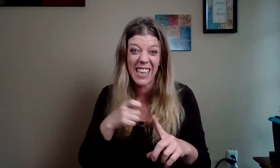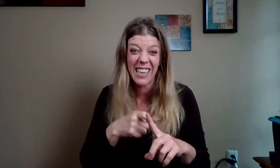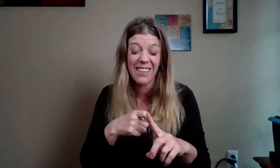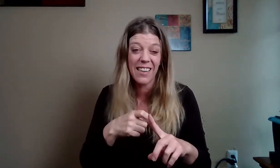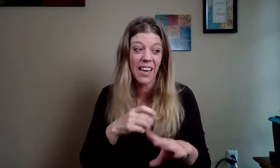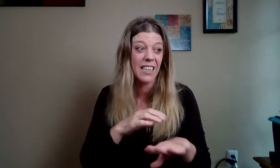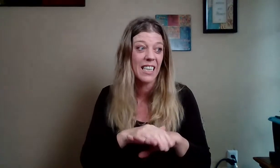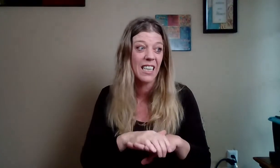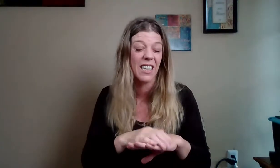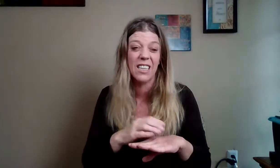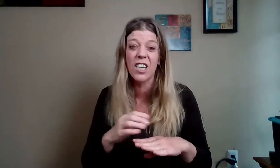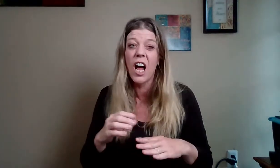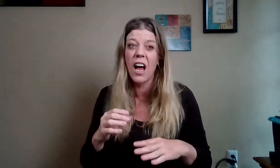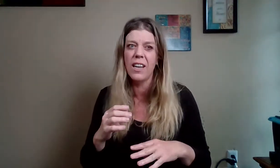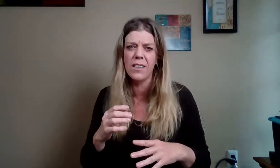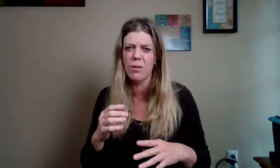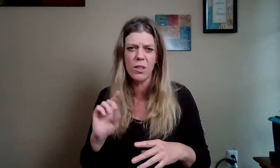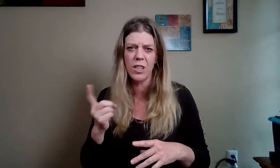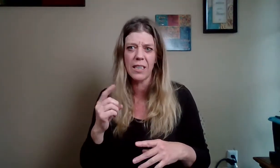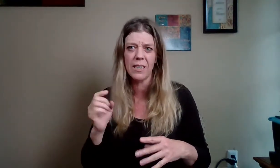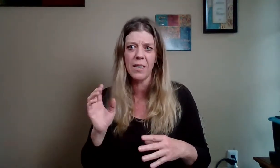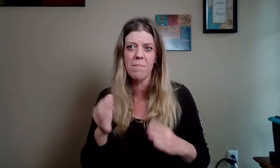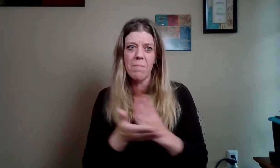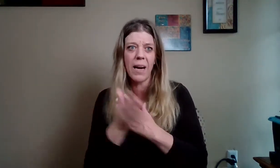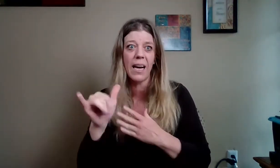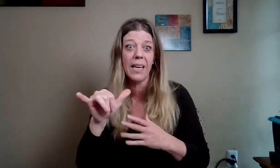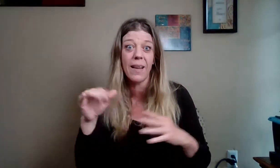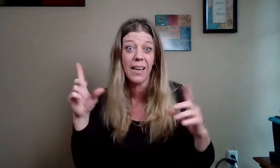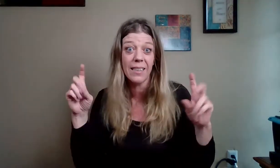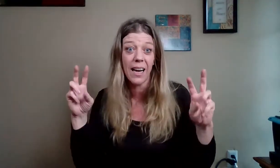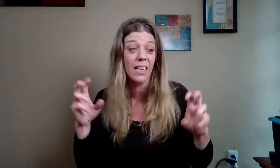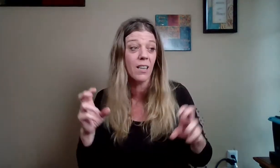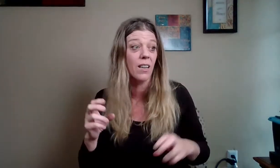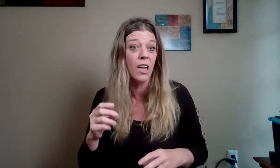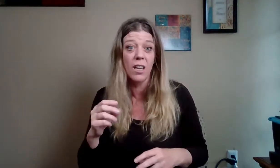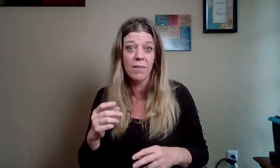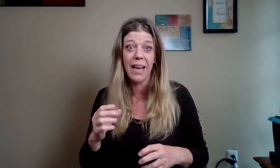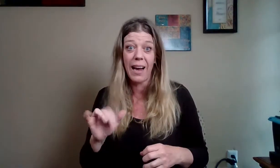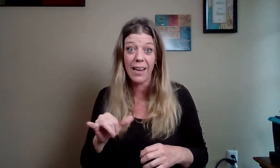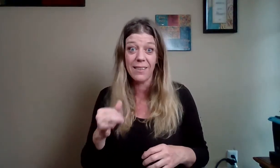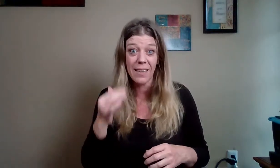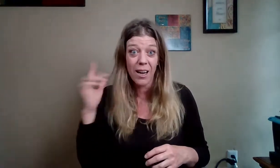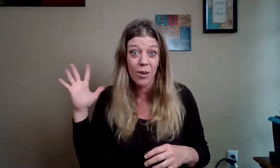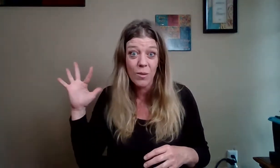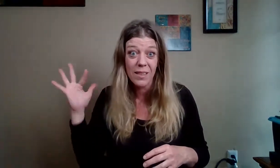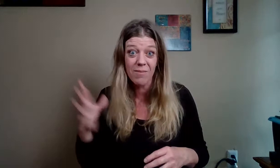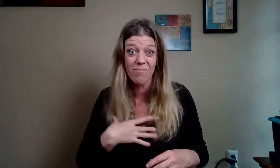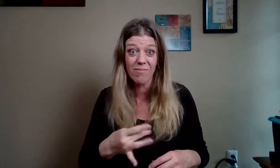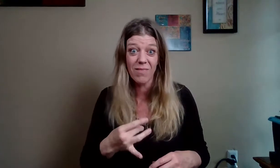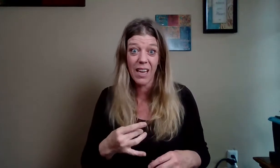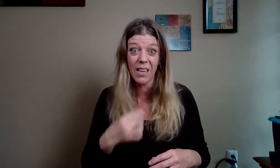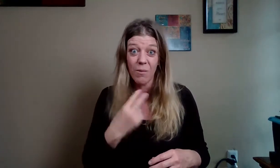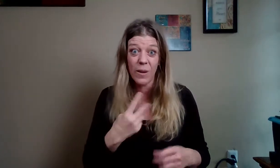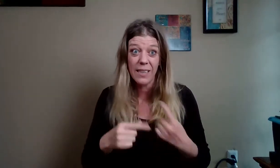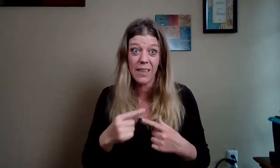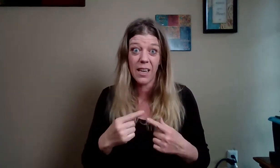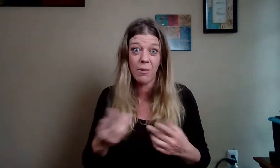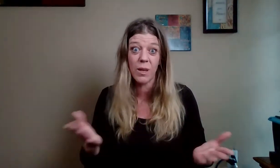Signing Exact English. And so just by that title, that sounds like voice sign, what